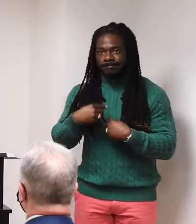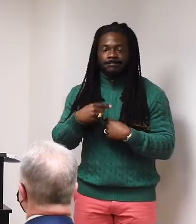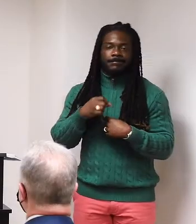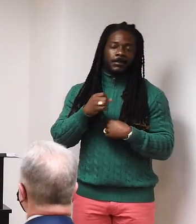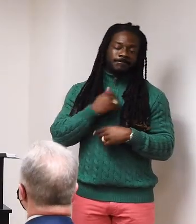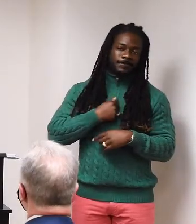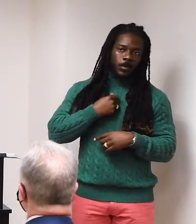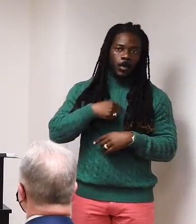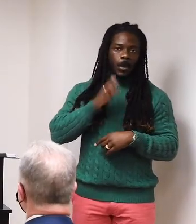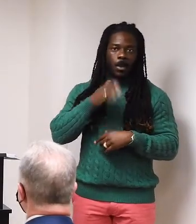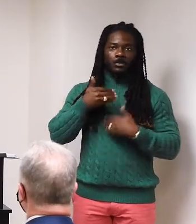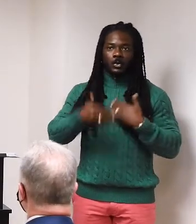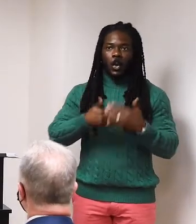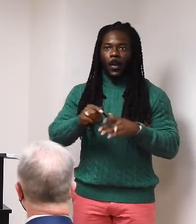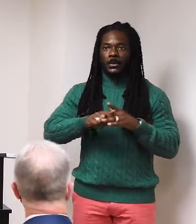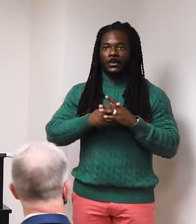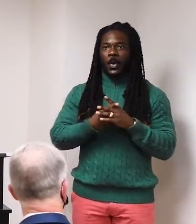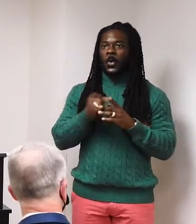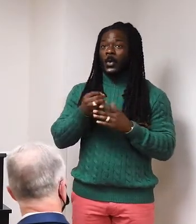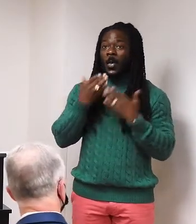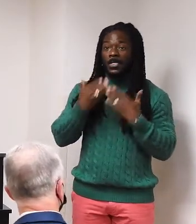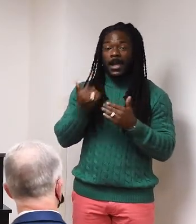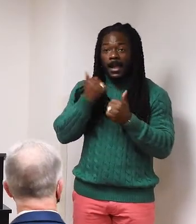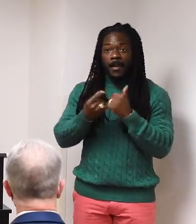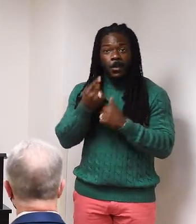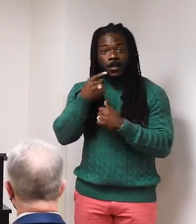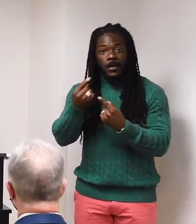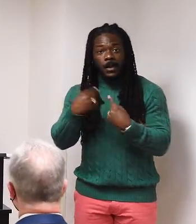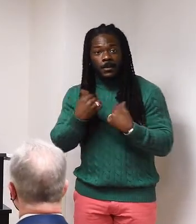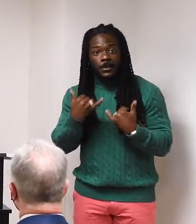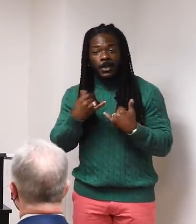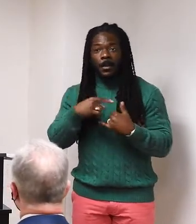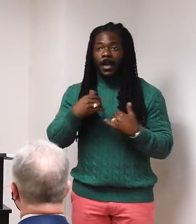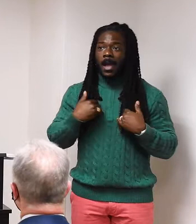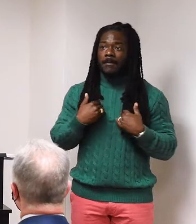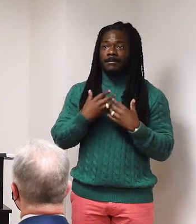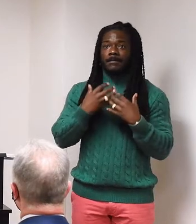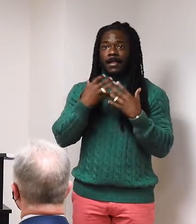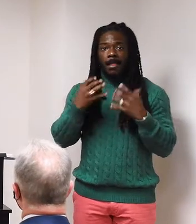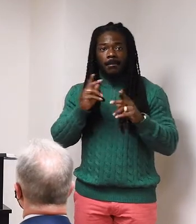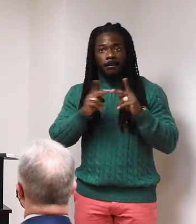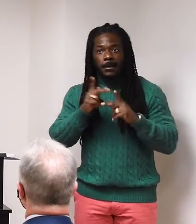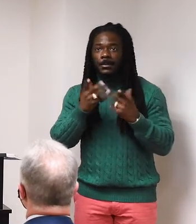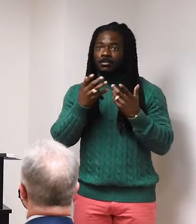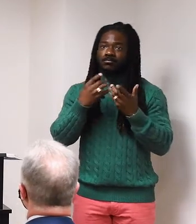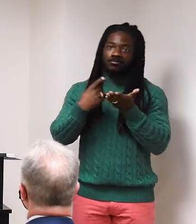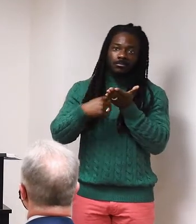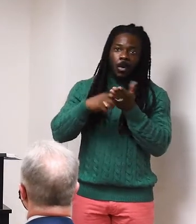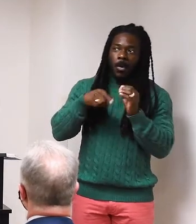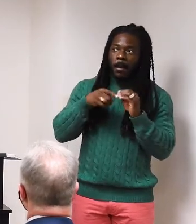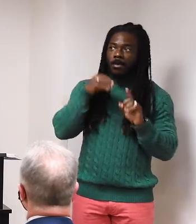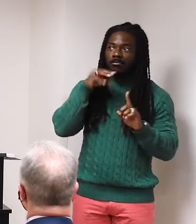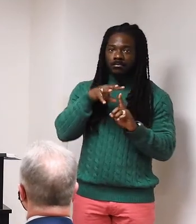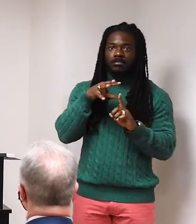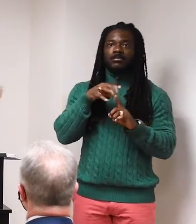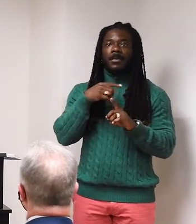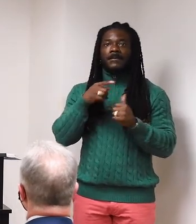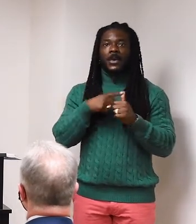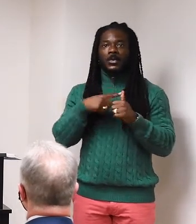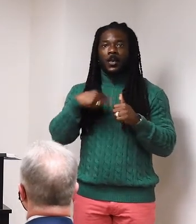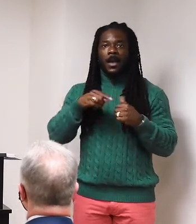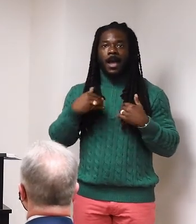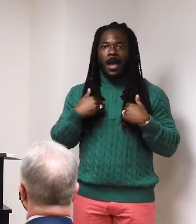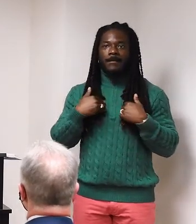So thank you everyone for coming here. We have a bunch of people to give remarks. First, we have our